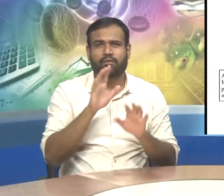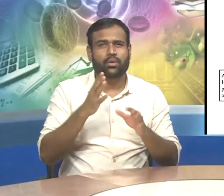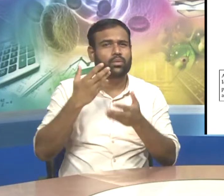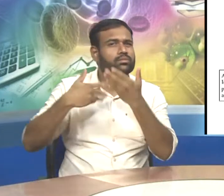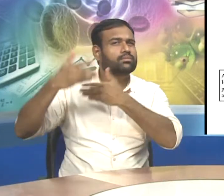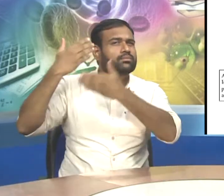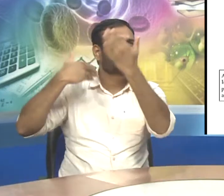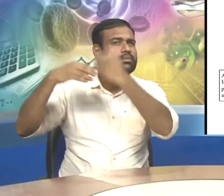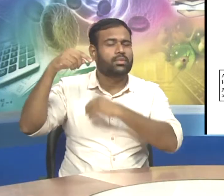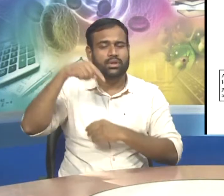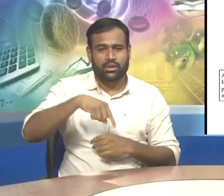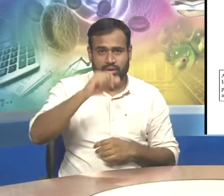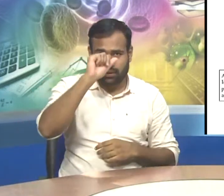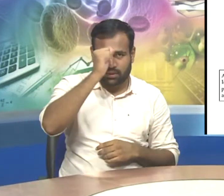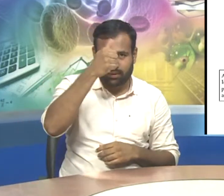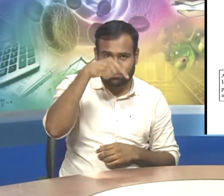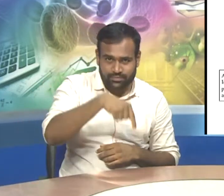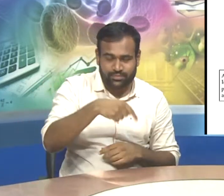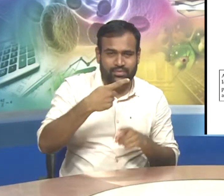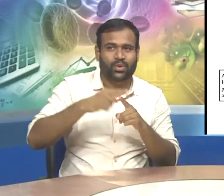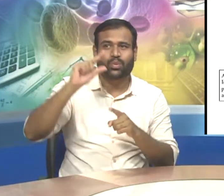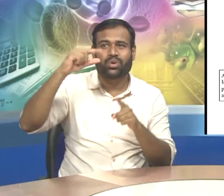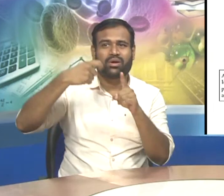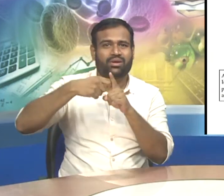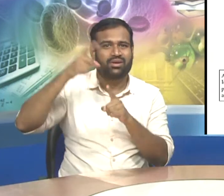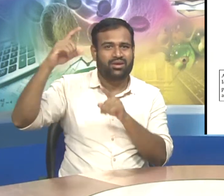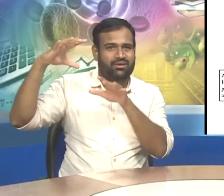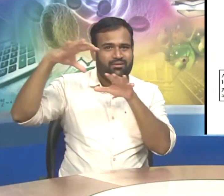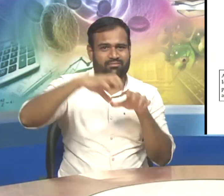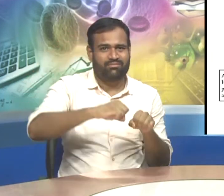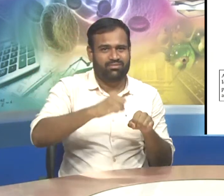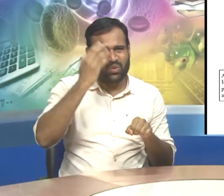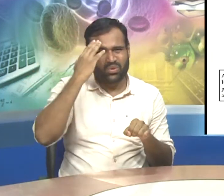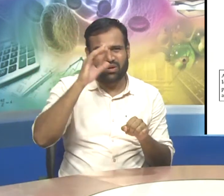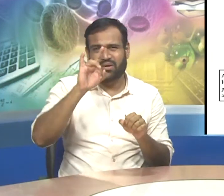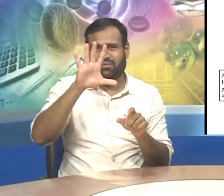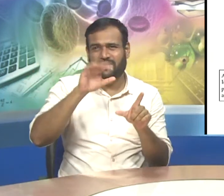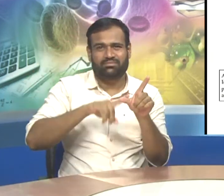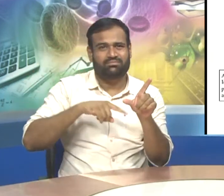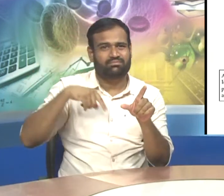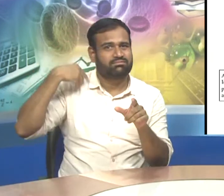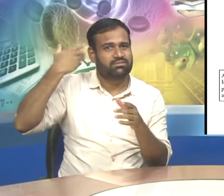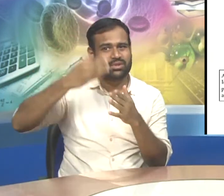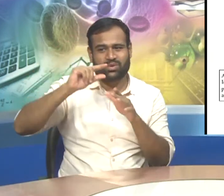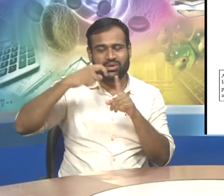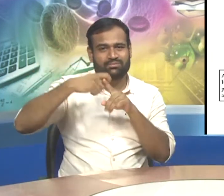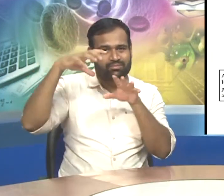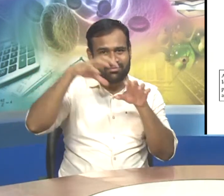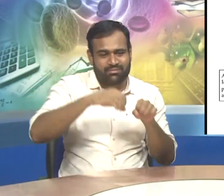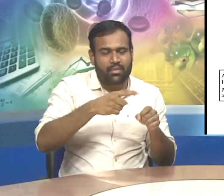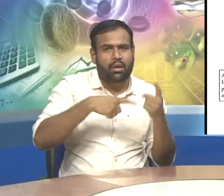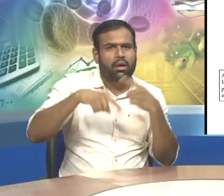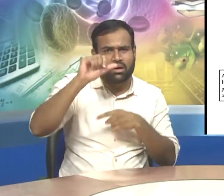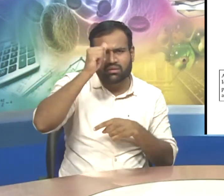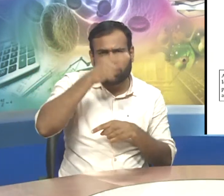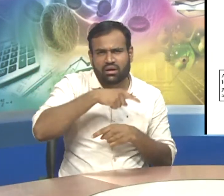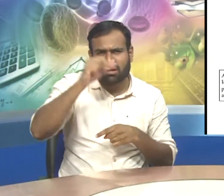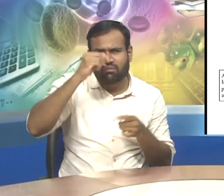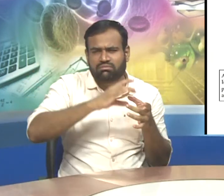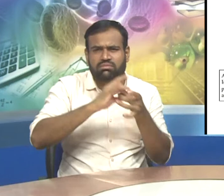Anglo-Indian, a citizen of mixed Indian and through the paternal line European